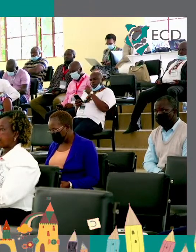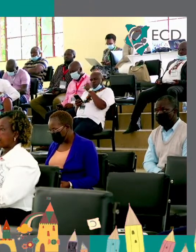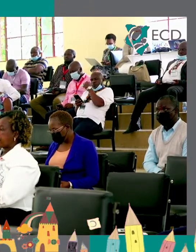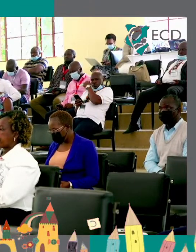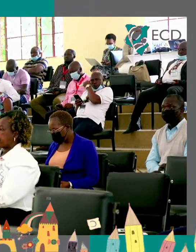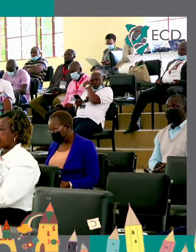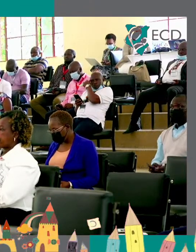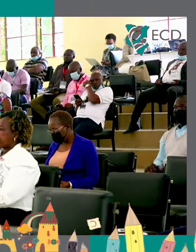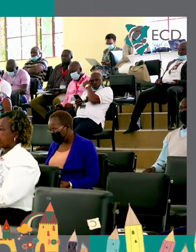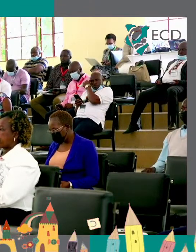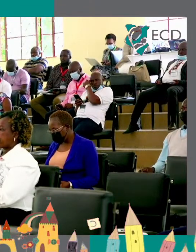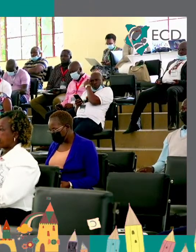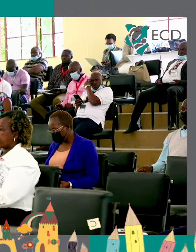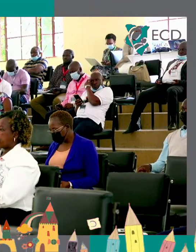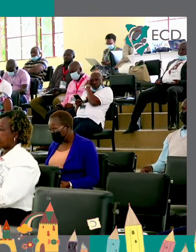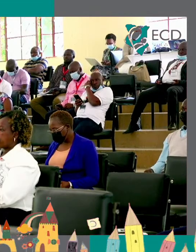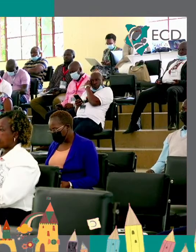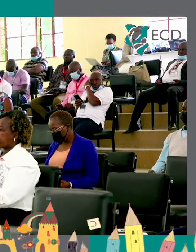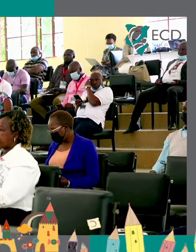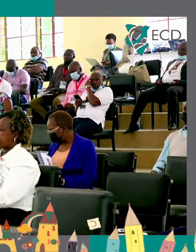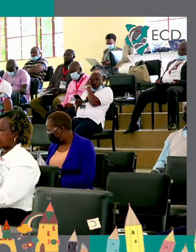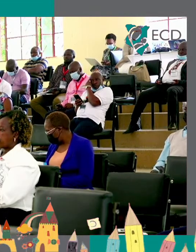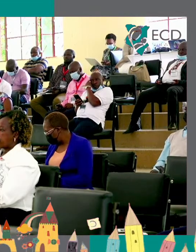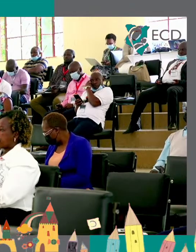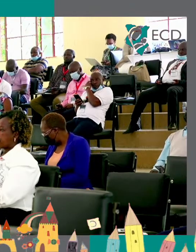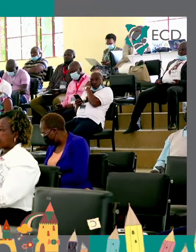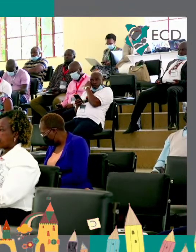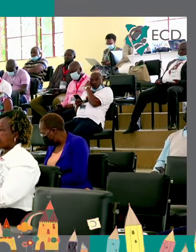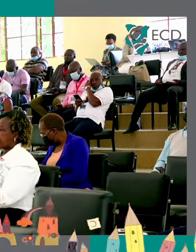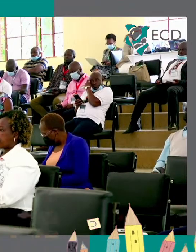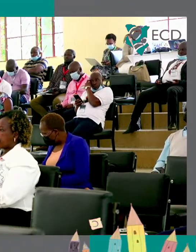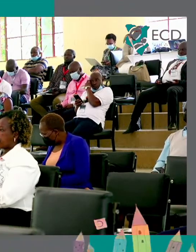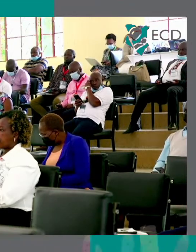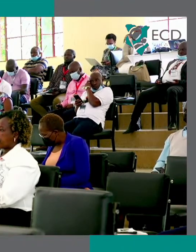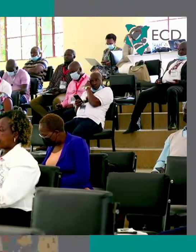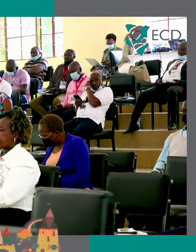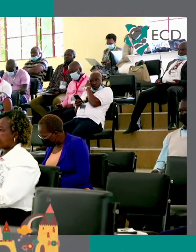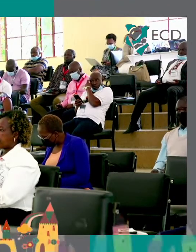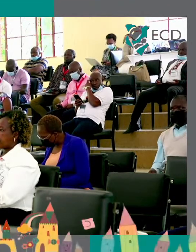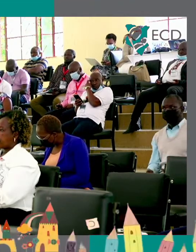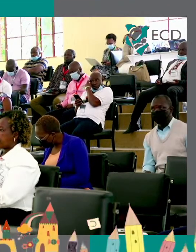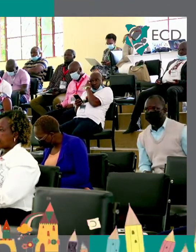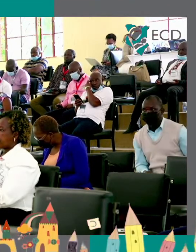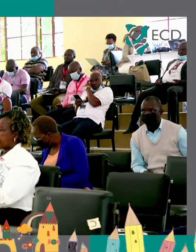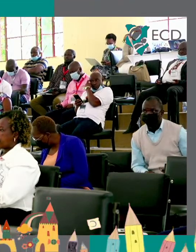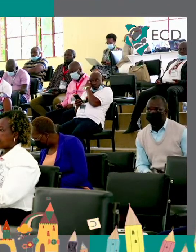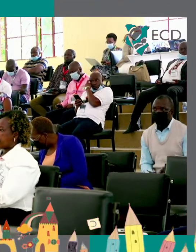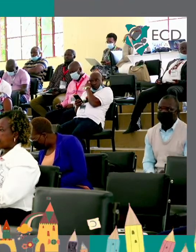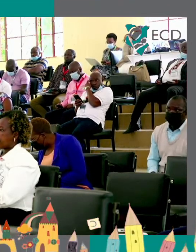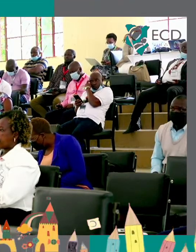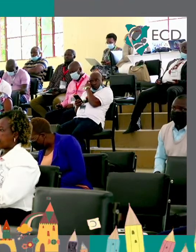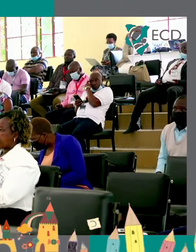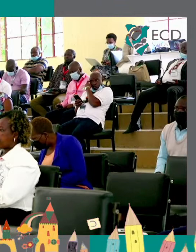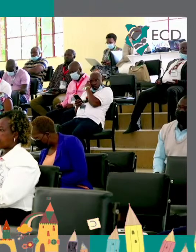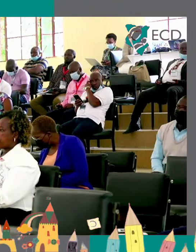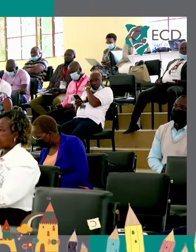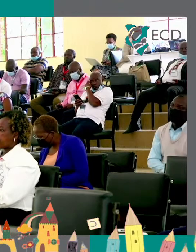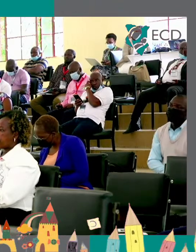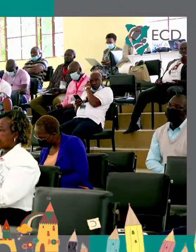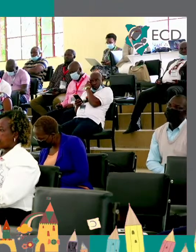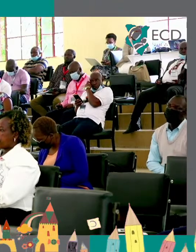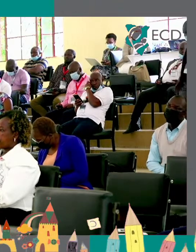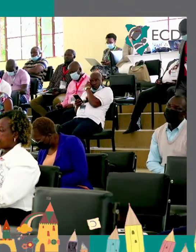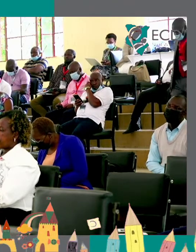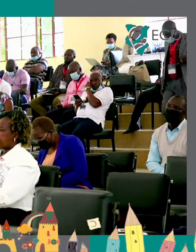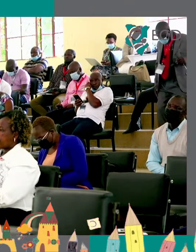us virtually. And this is Professor Amina Abubakar from Institute of Human